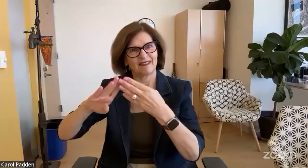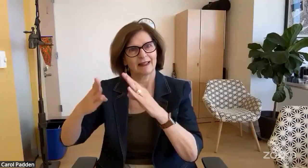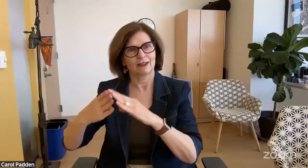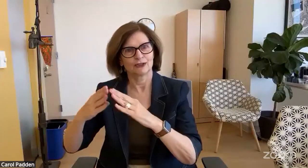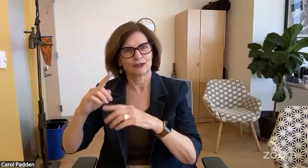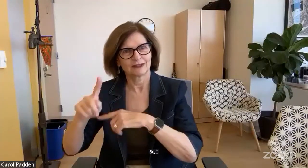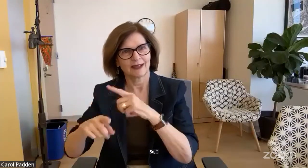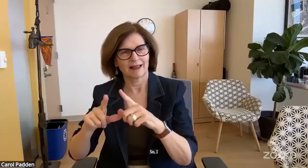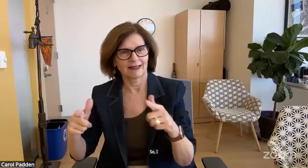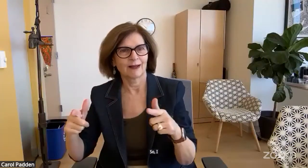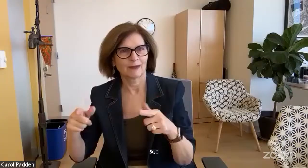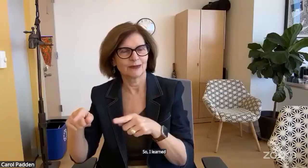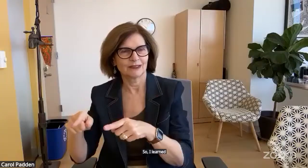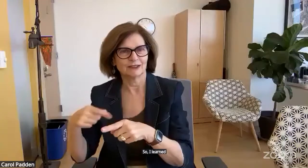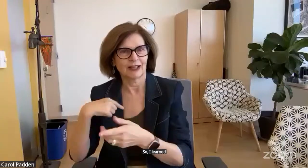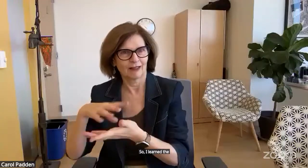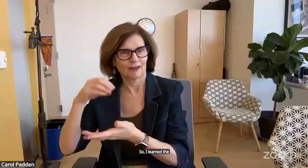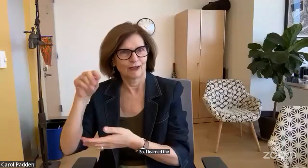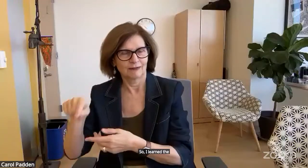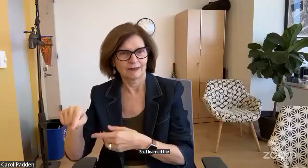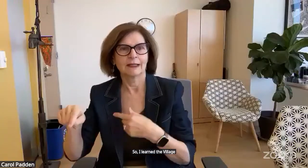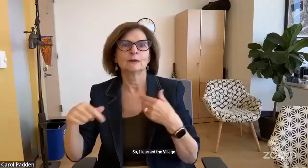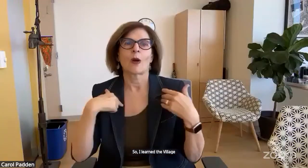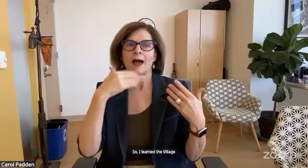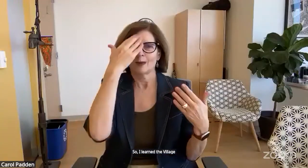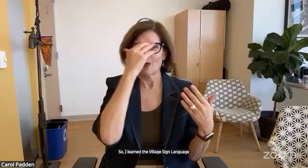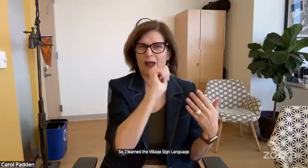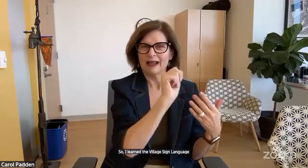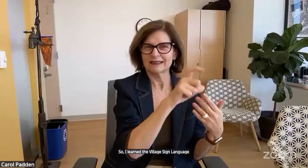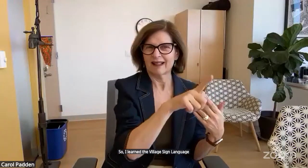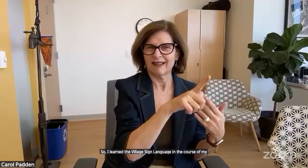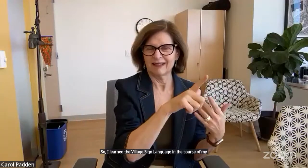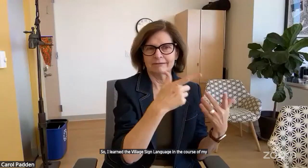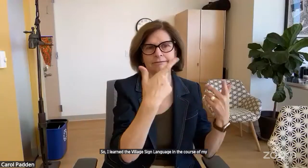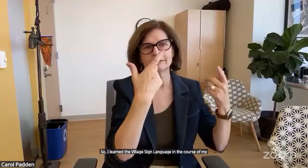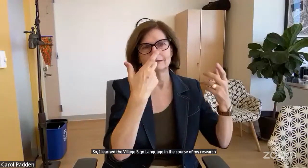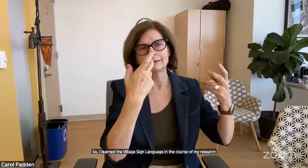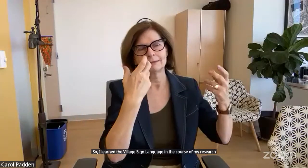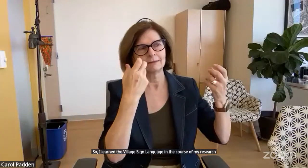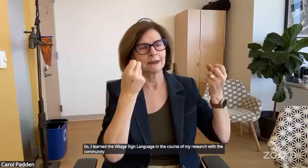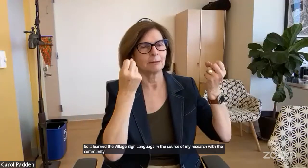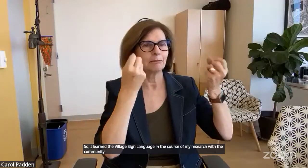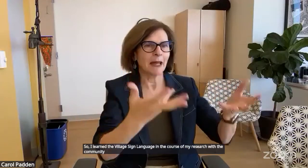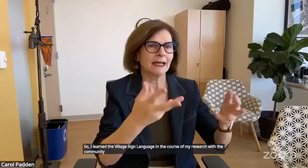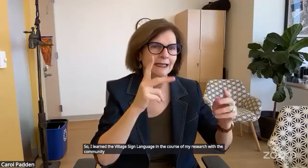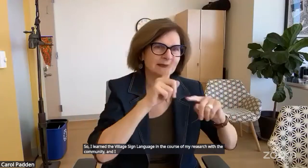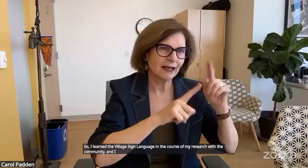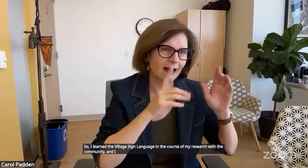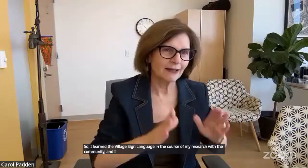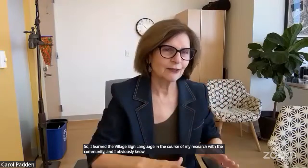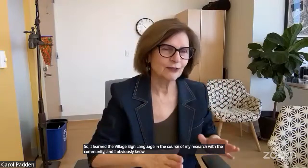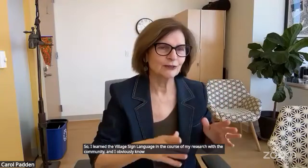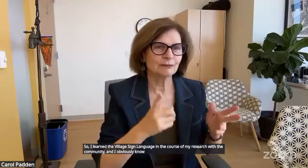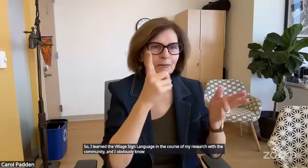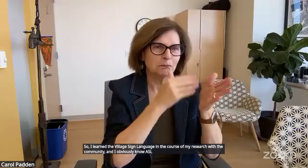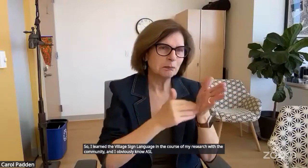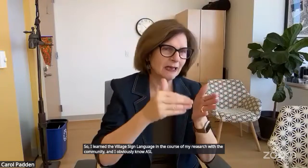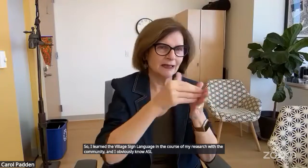So I learned the village sign language in the course of my research with the community, and I obviously know ASL.